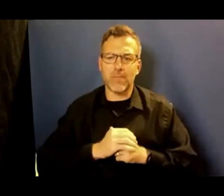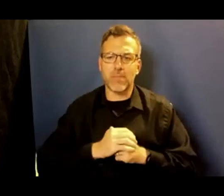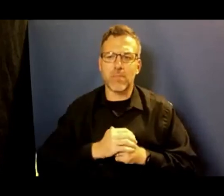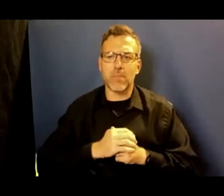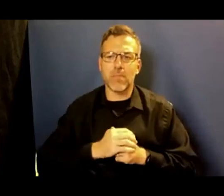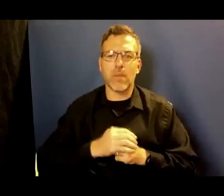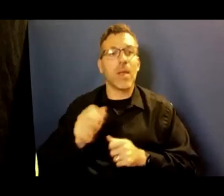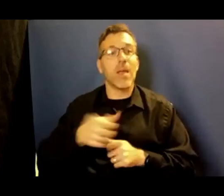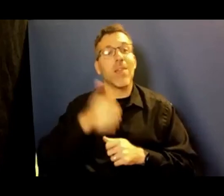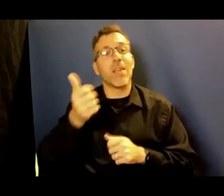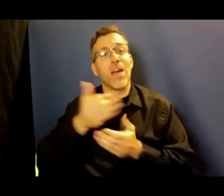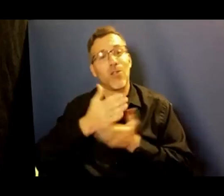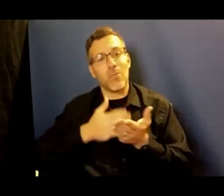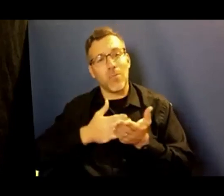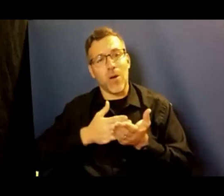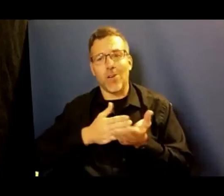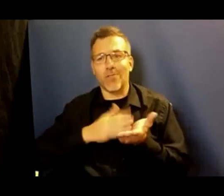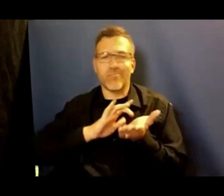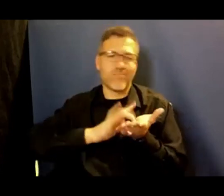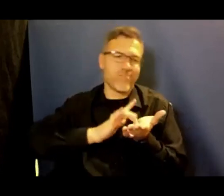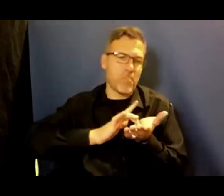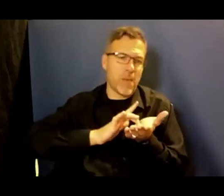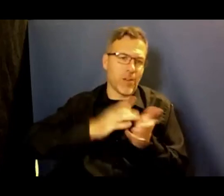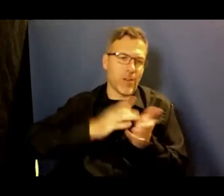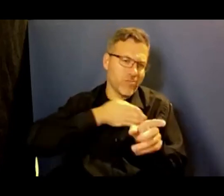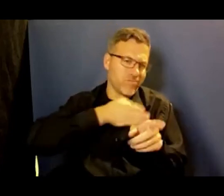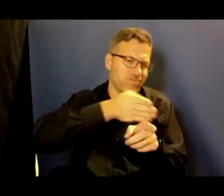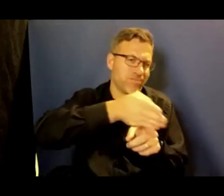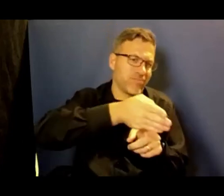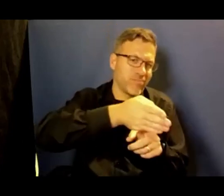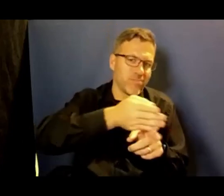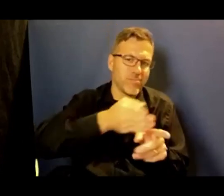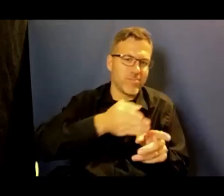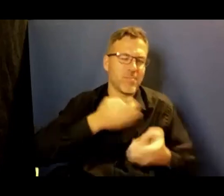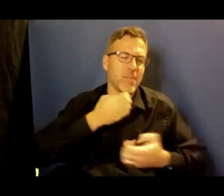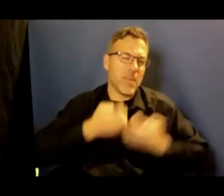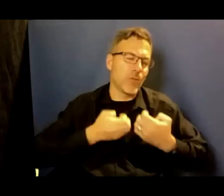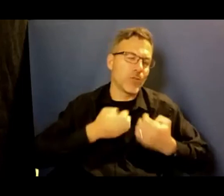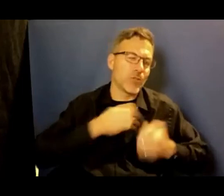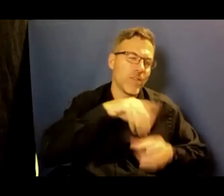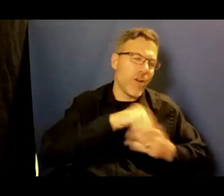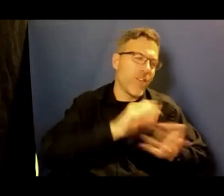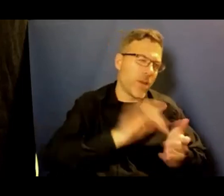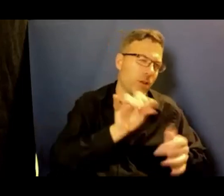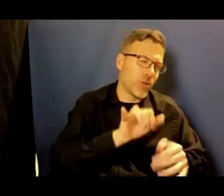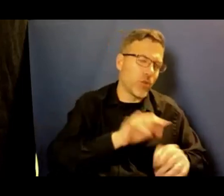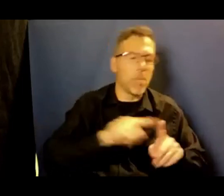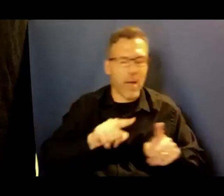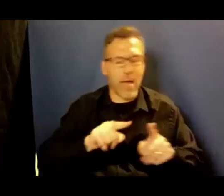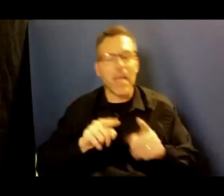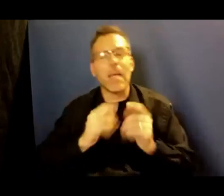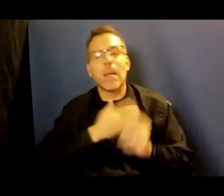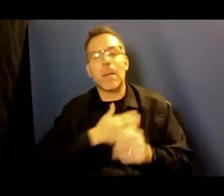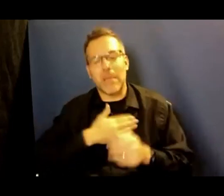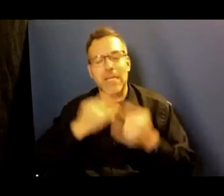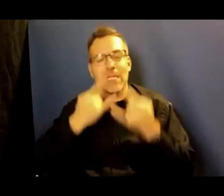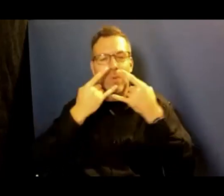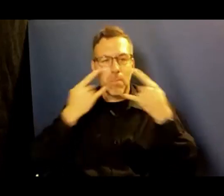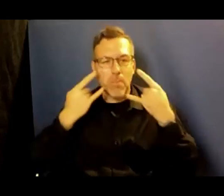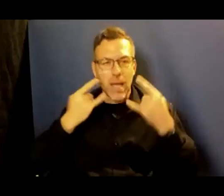medical part, or the emotional is medical too, but I think wearing the mask and getting vaccinated